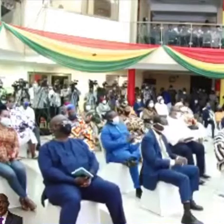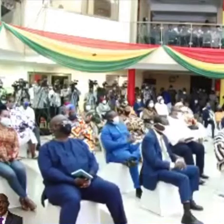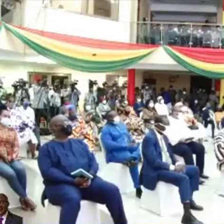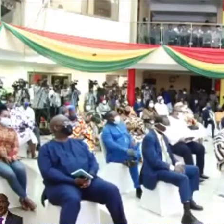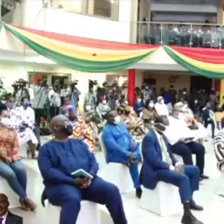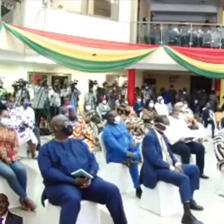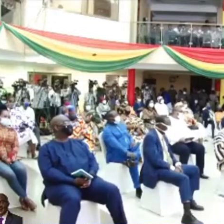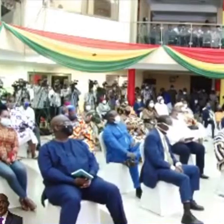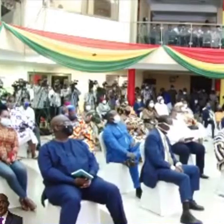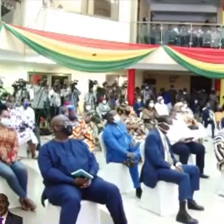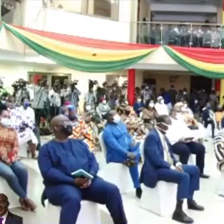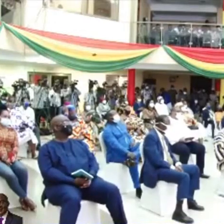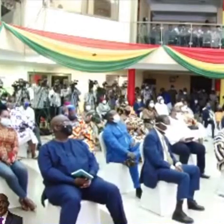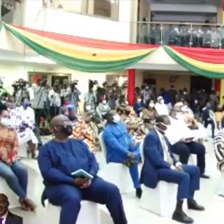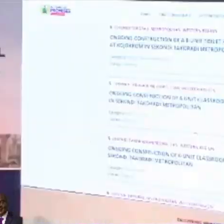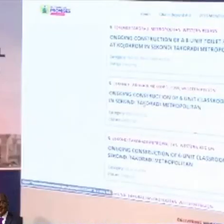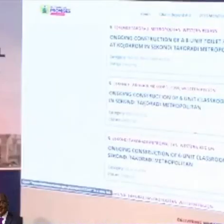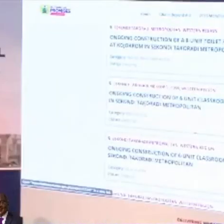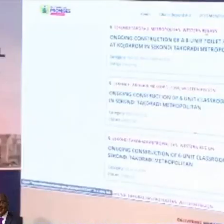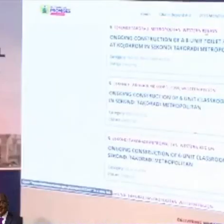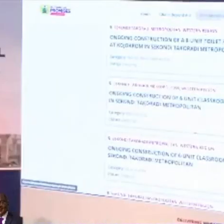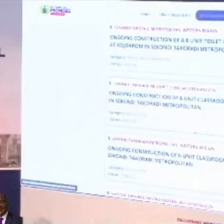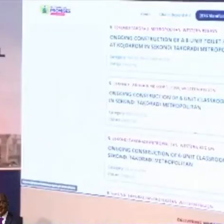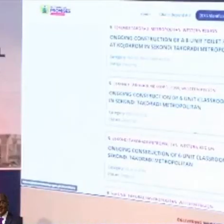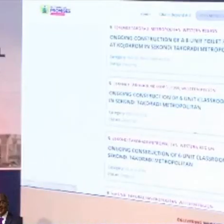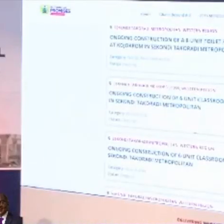Do you have pictures for Sekondi?